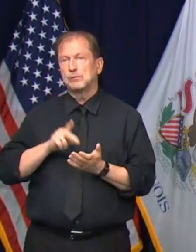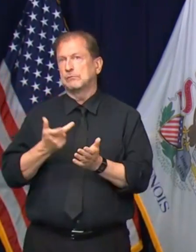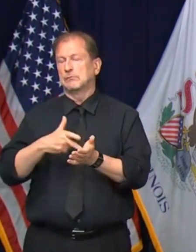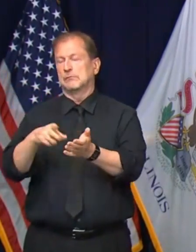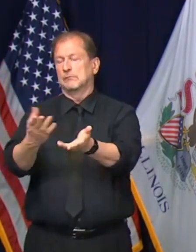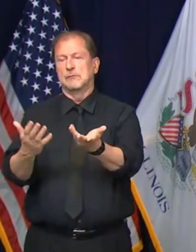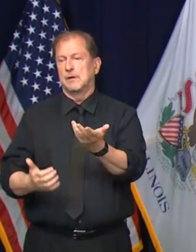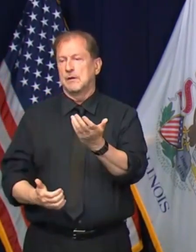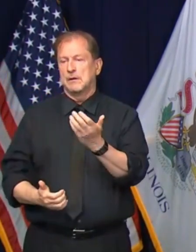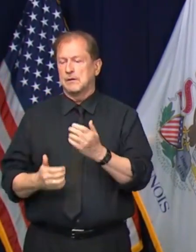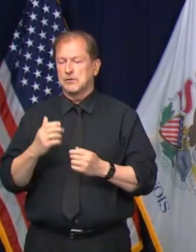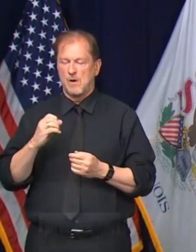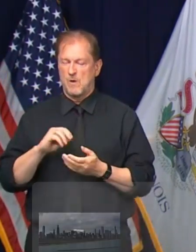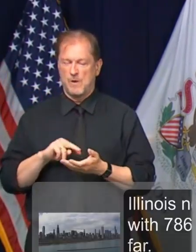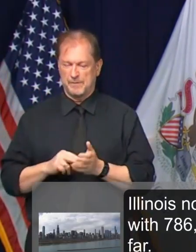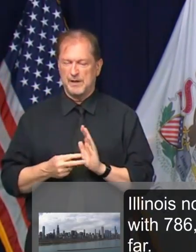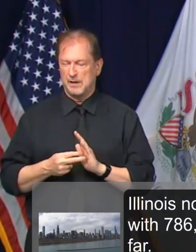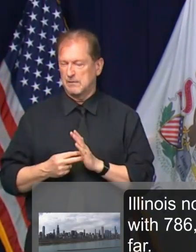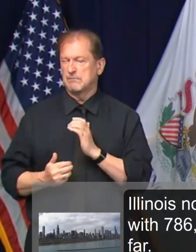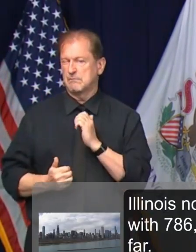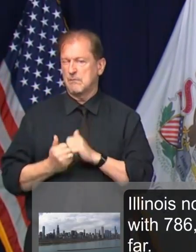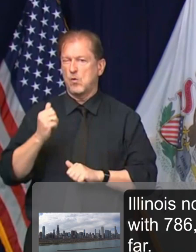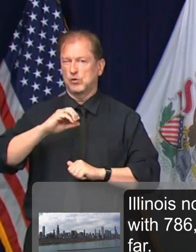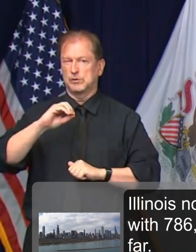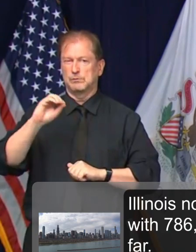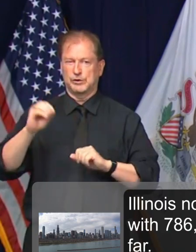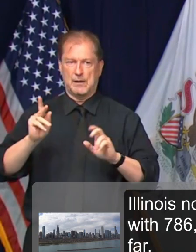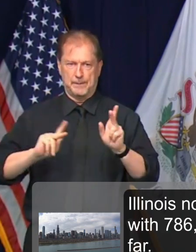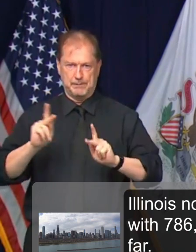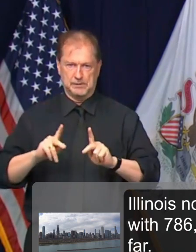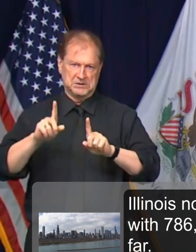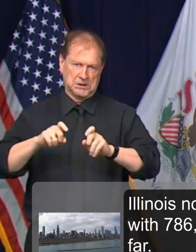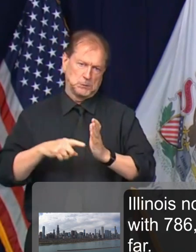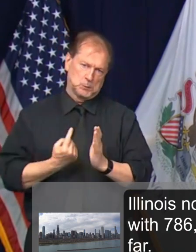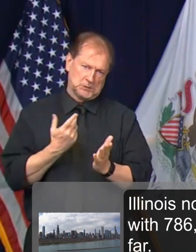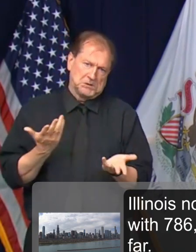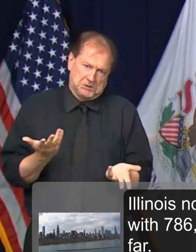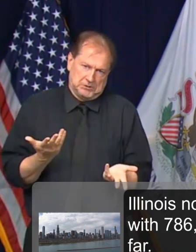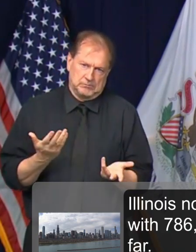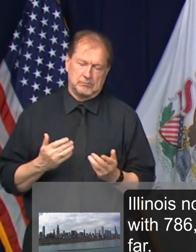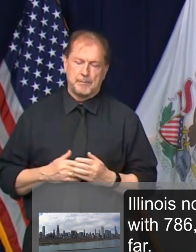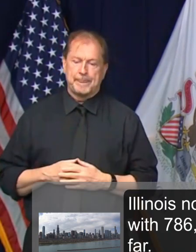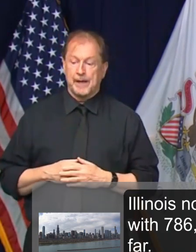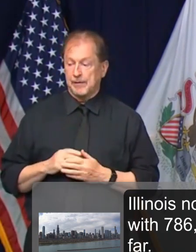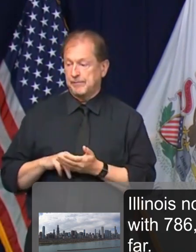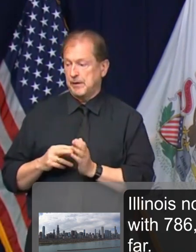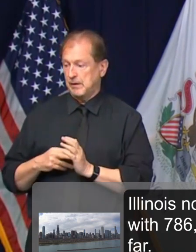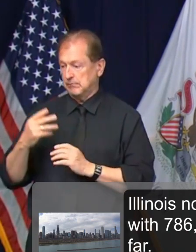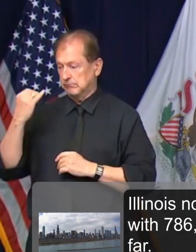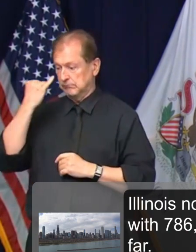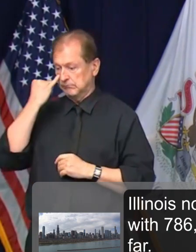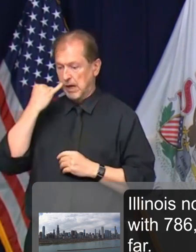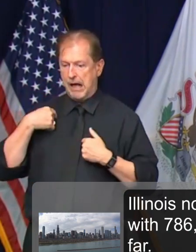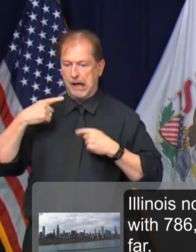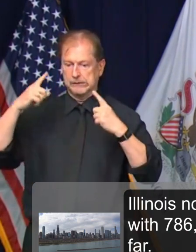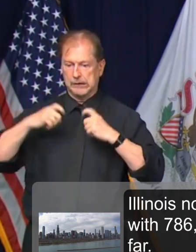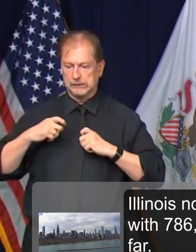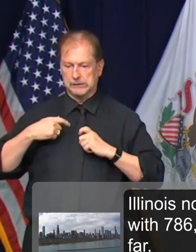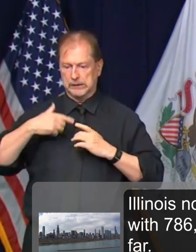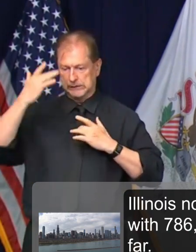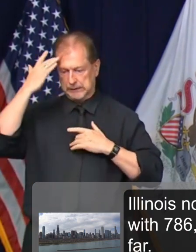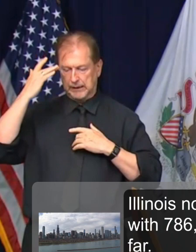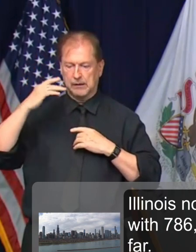some massive overstatement of the number of positives, but it's very unusual for people to go get